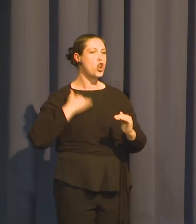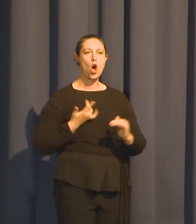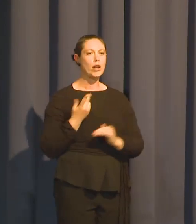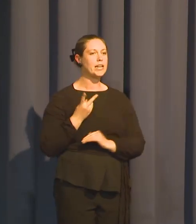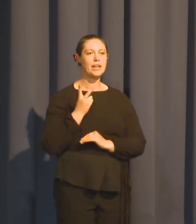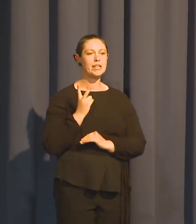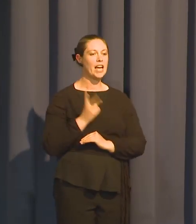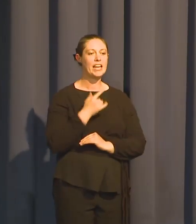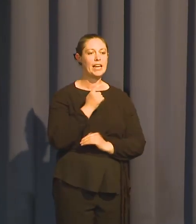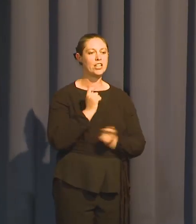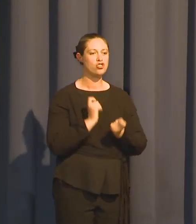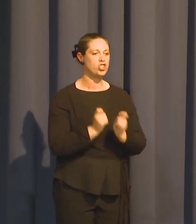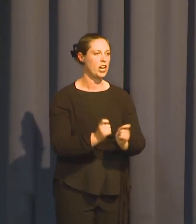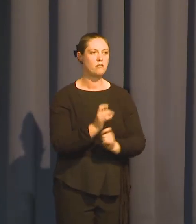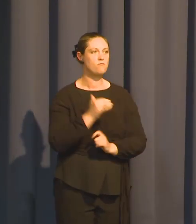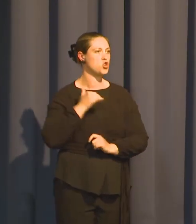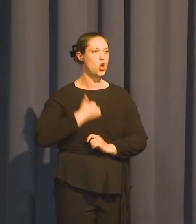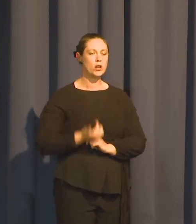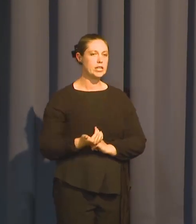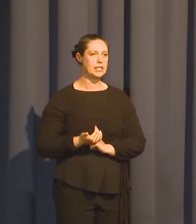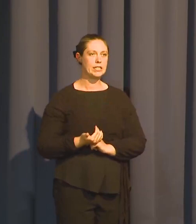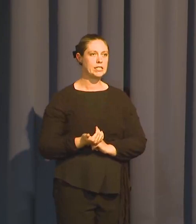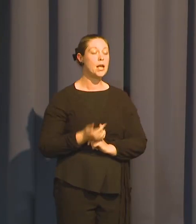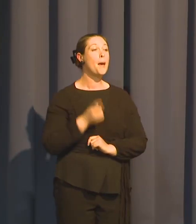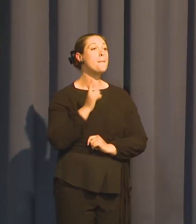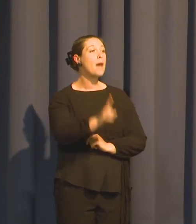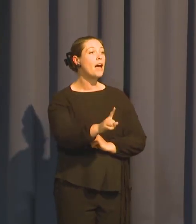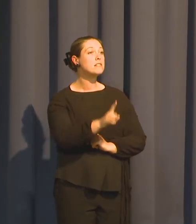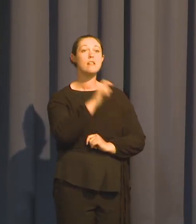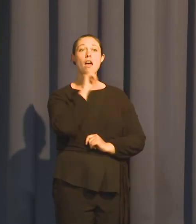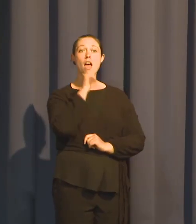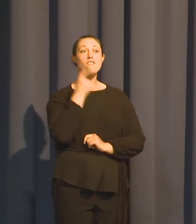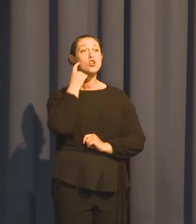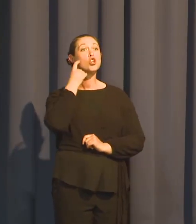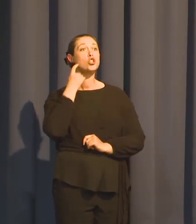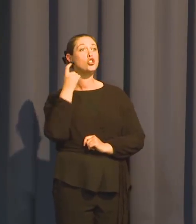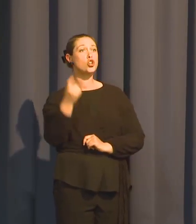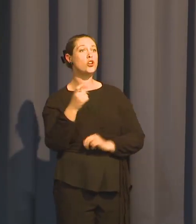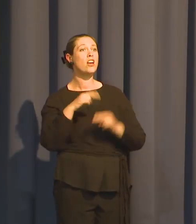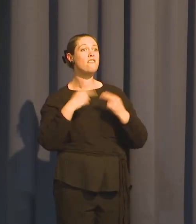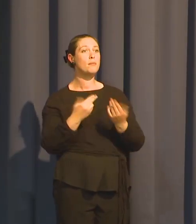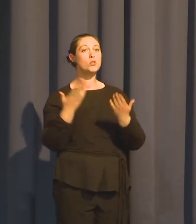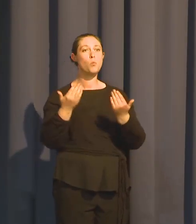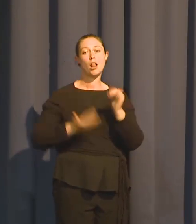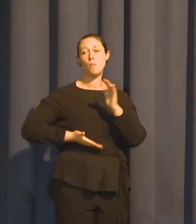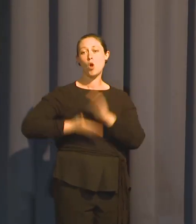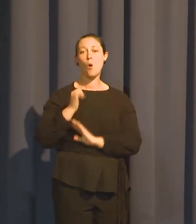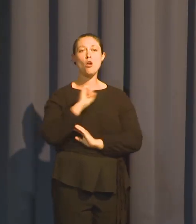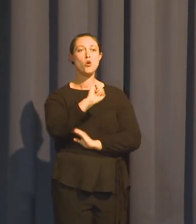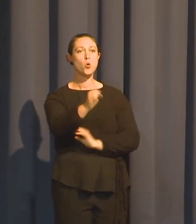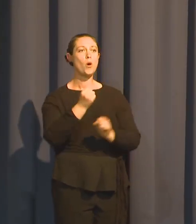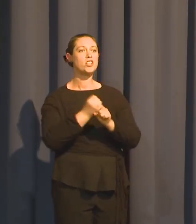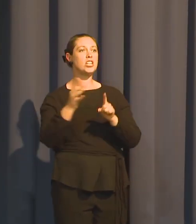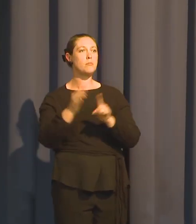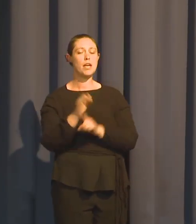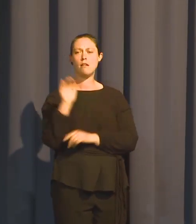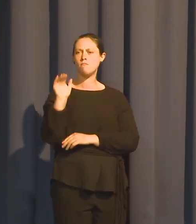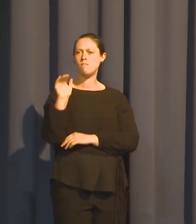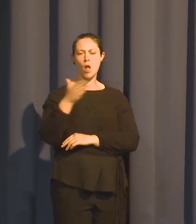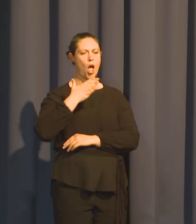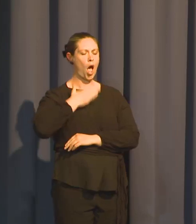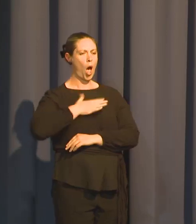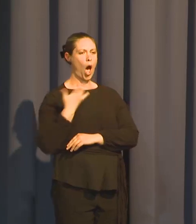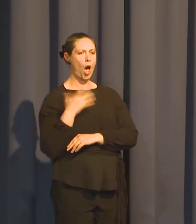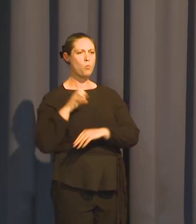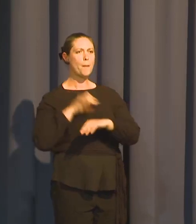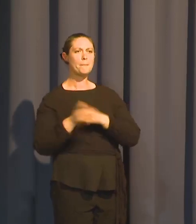However, if families are concerned, you can go to your GP and ask for a venous blood sample to be taken. The